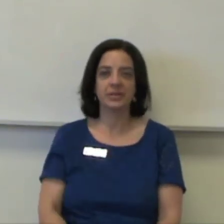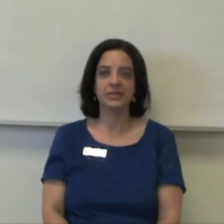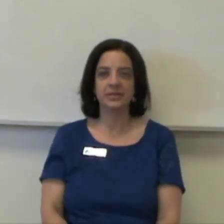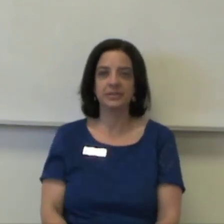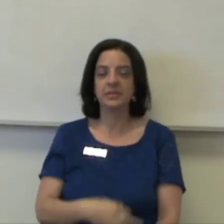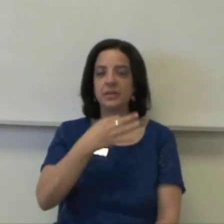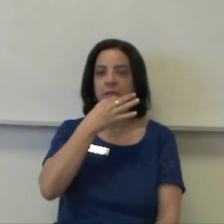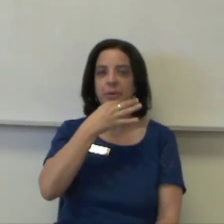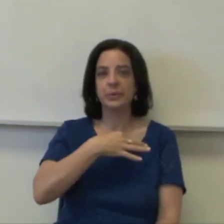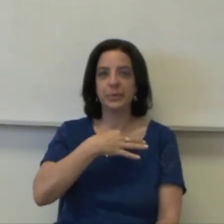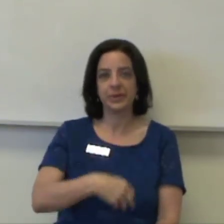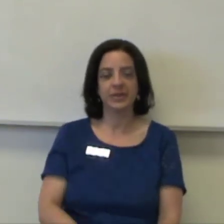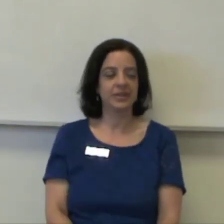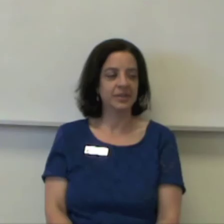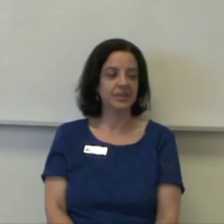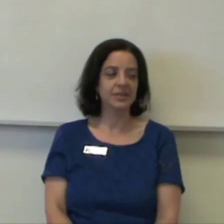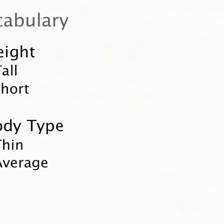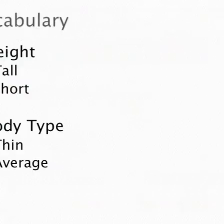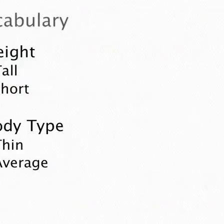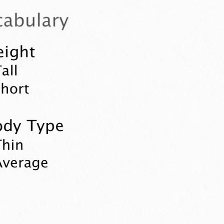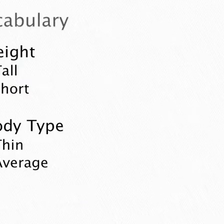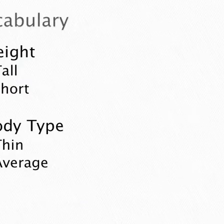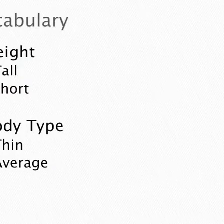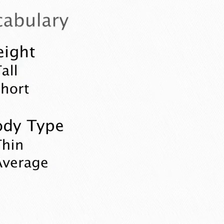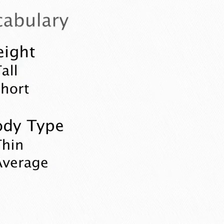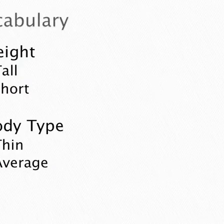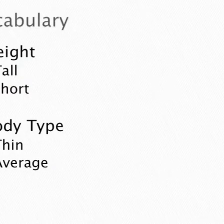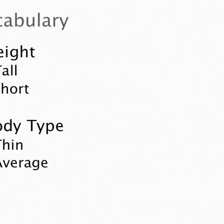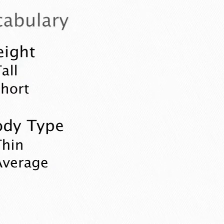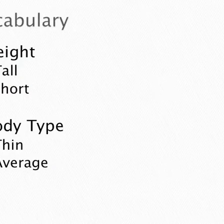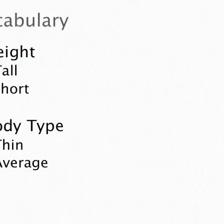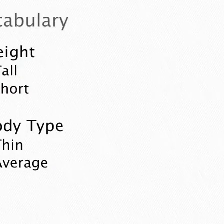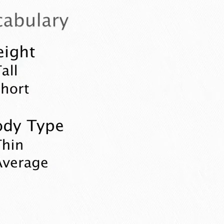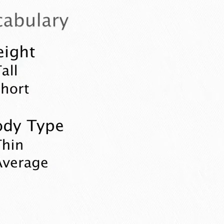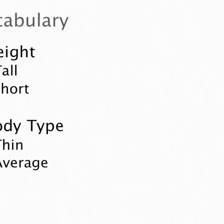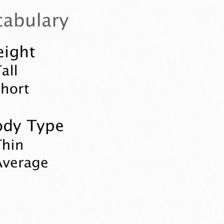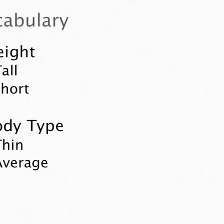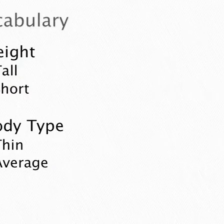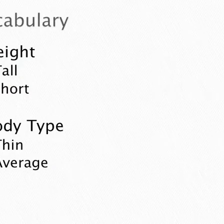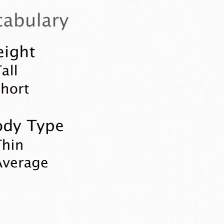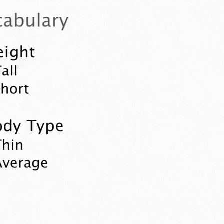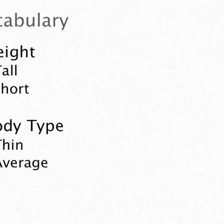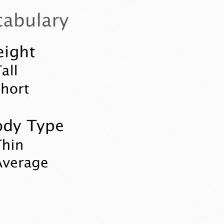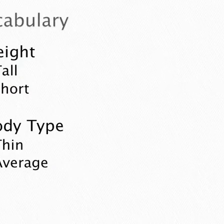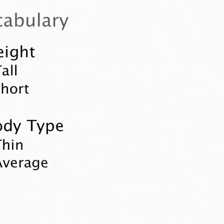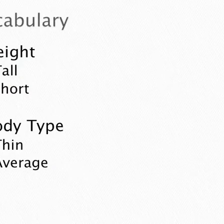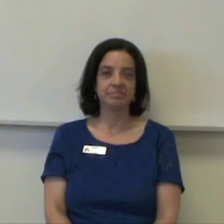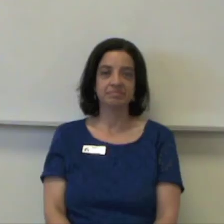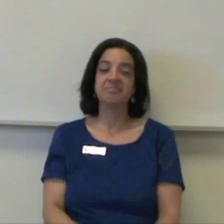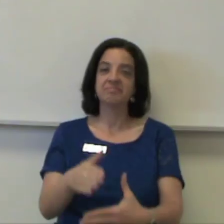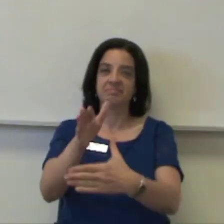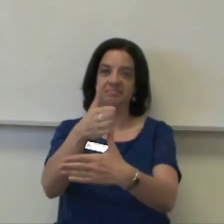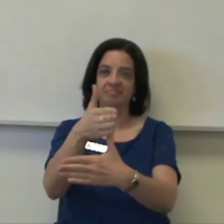Watch the mouth when my mouth is doing there. Next is average. Or kind of a normal healthy look.